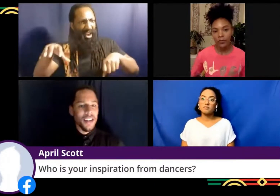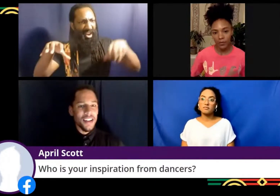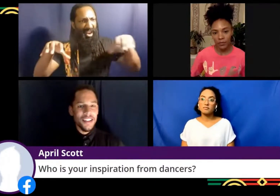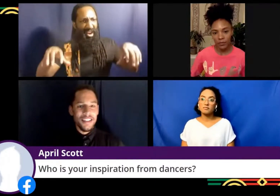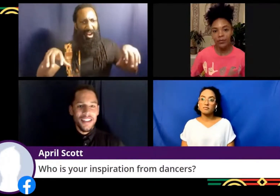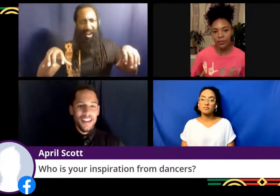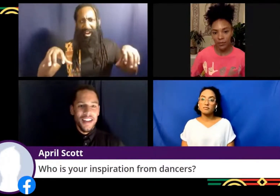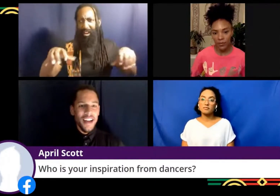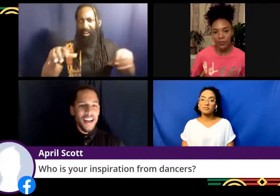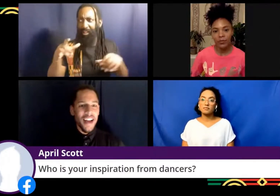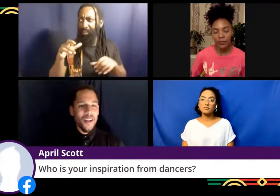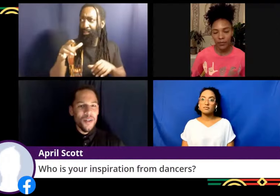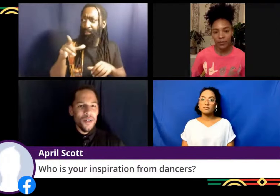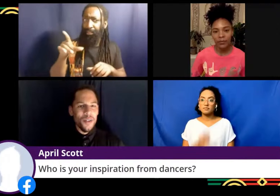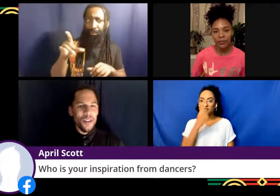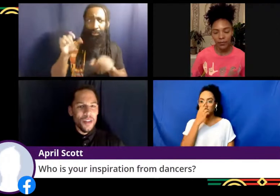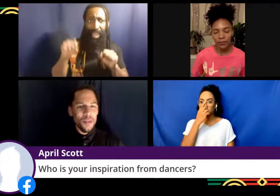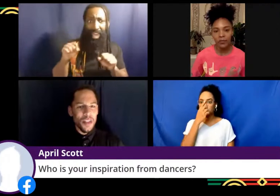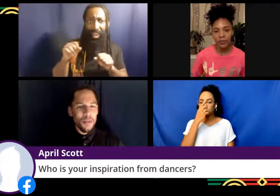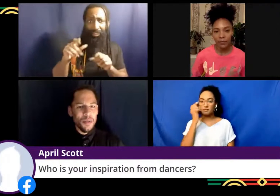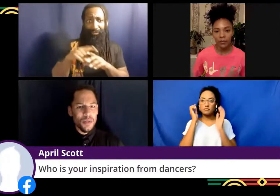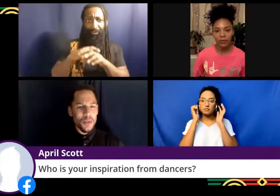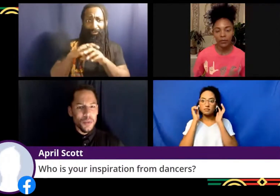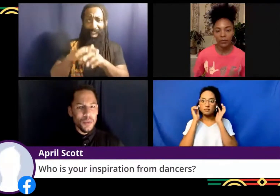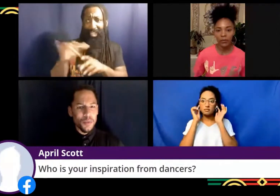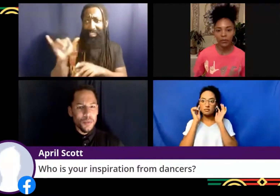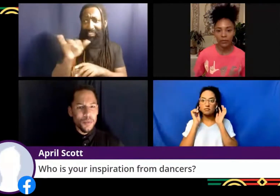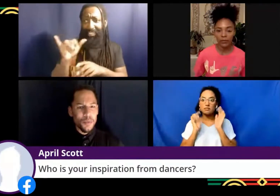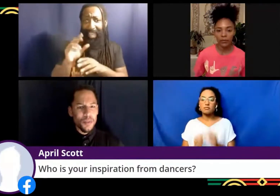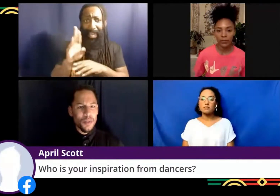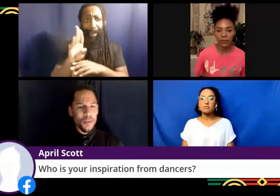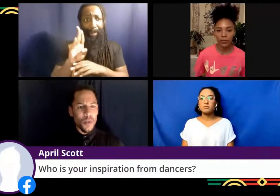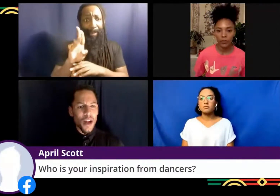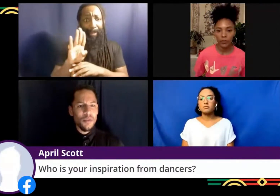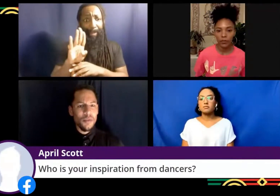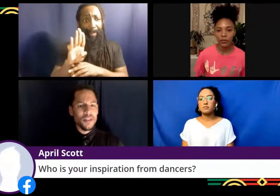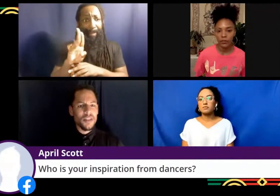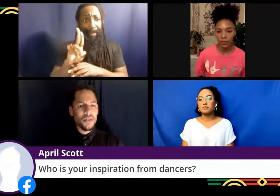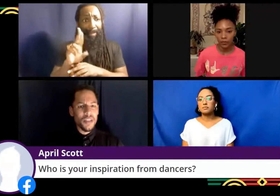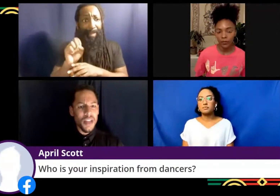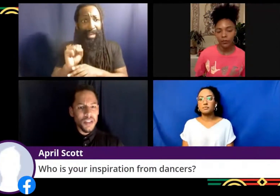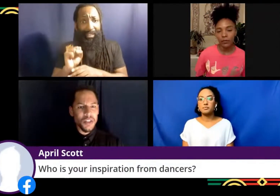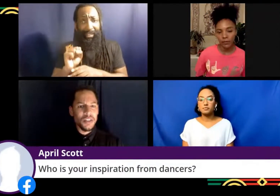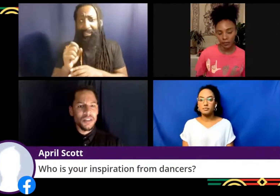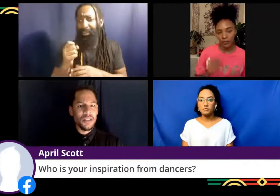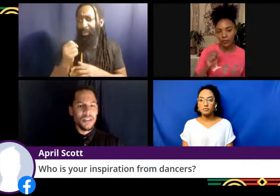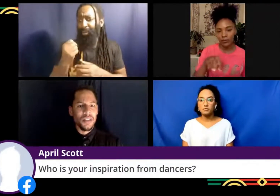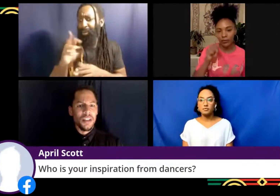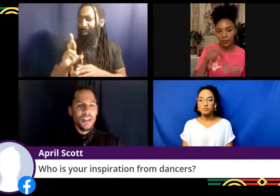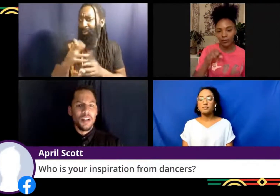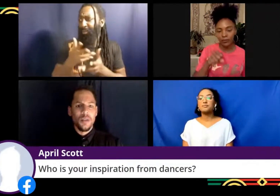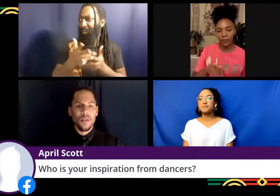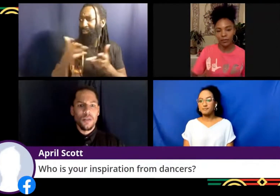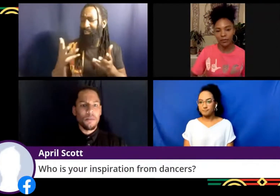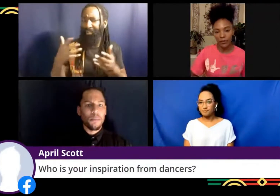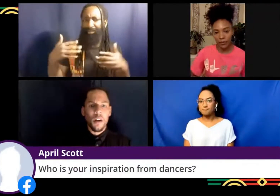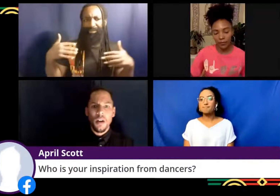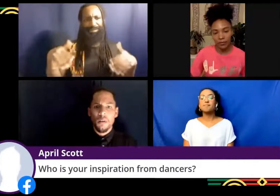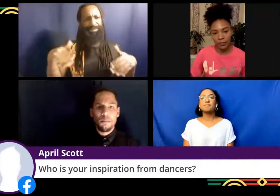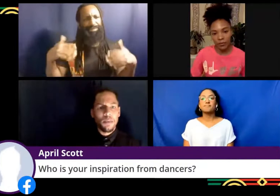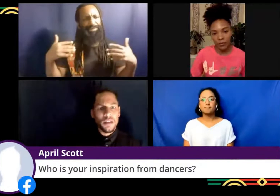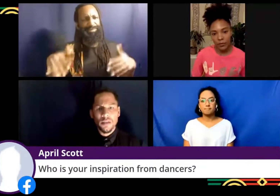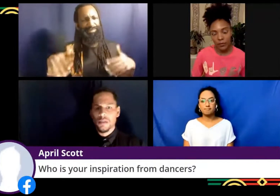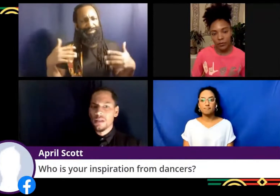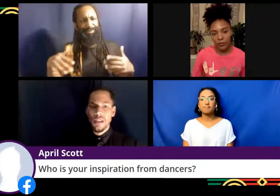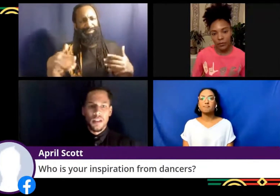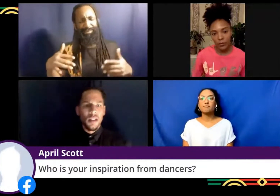choreographer, and how he was able to thrive during segregation, you know, during